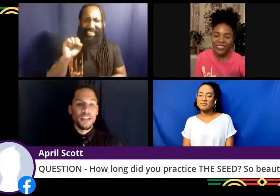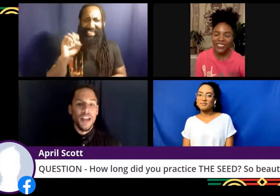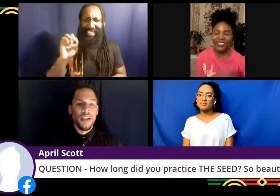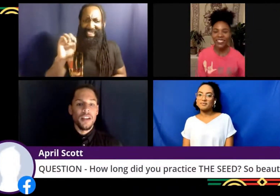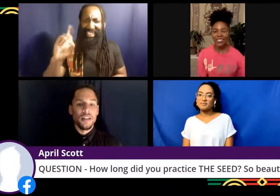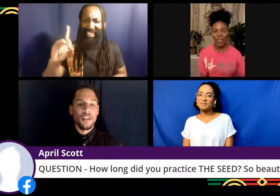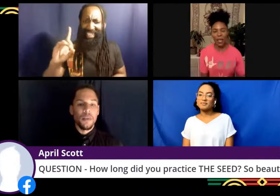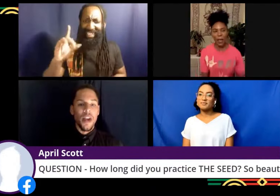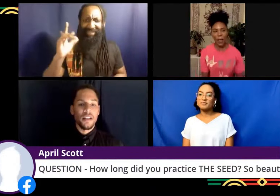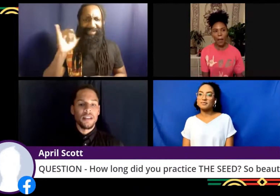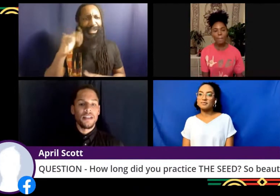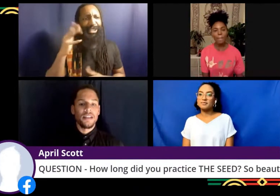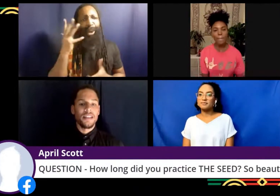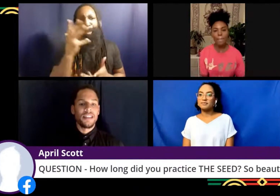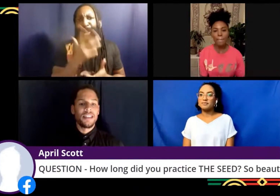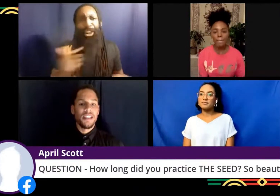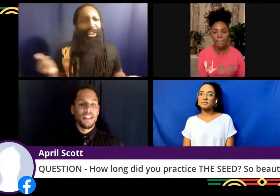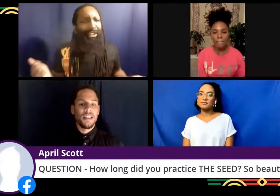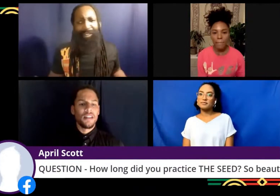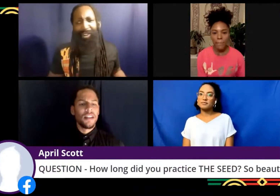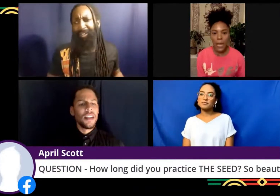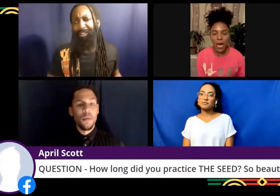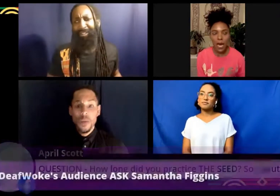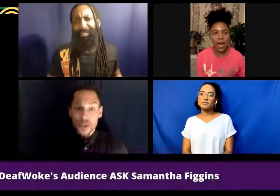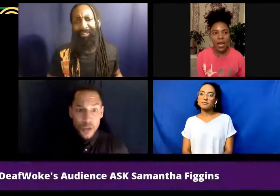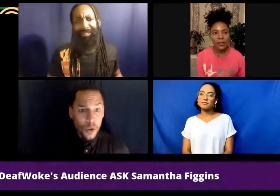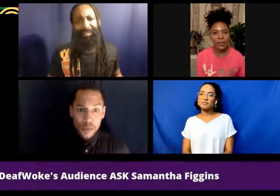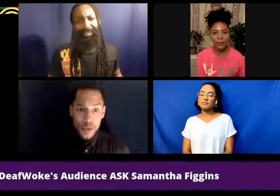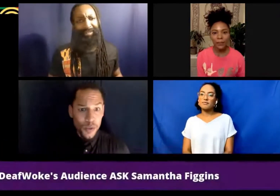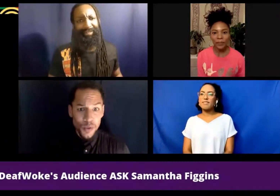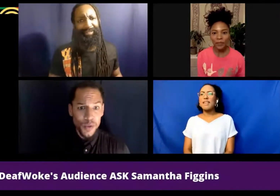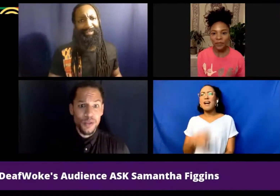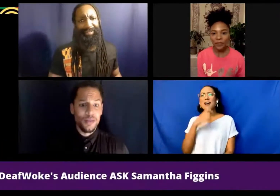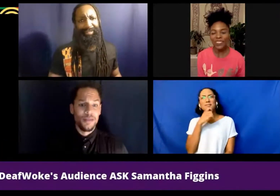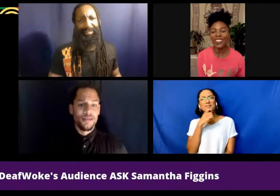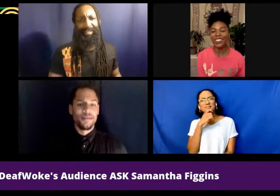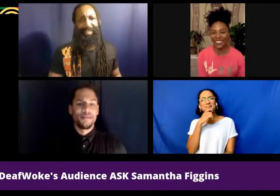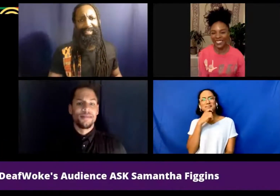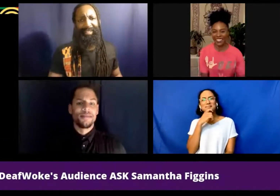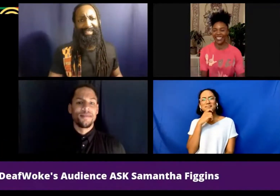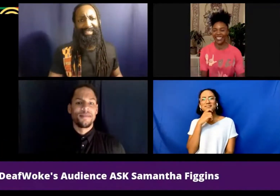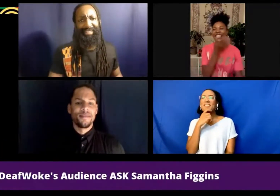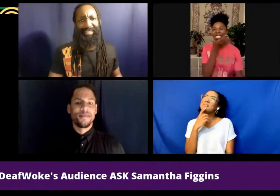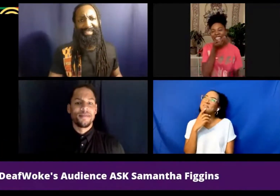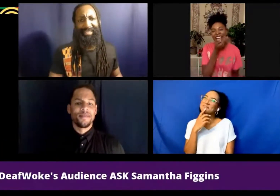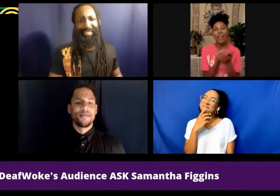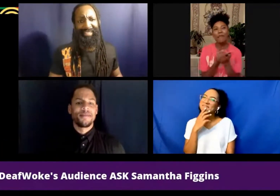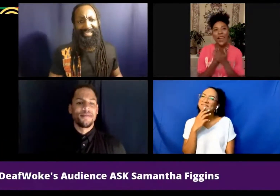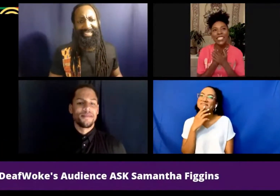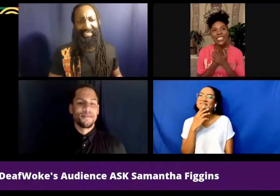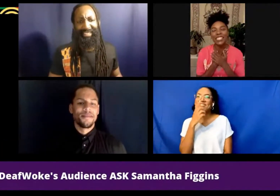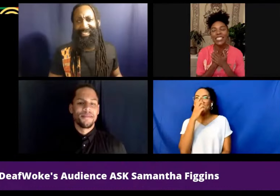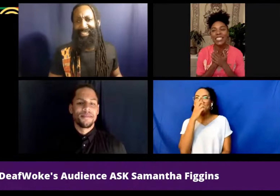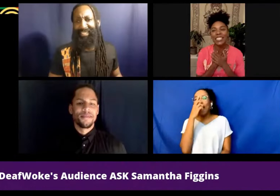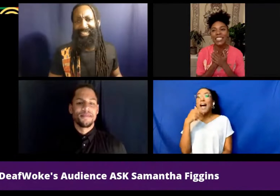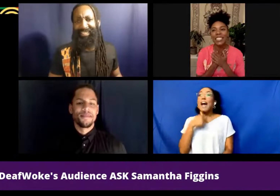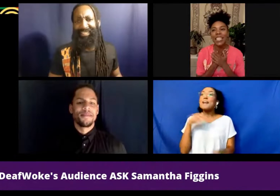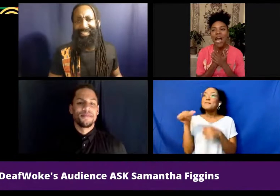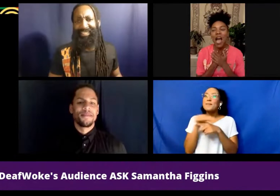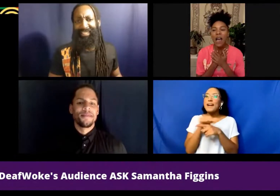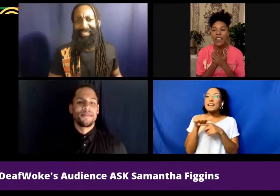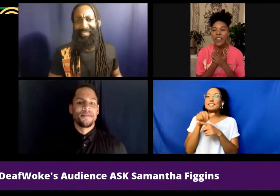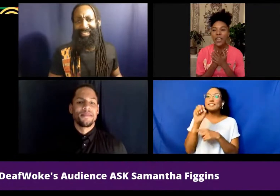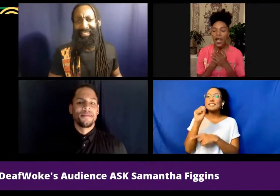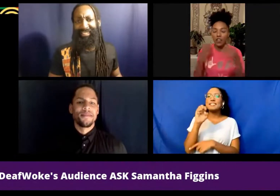The question is how long did you practice the seed? It was so beautiful. Yeah, I practiced